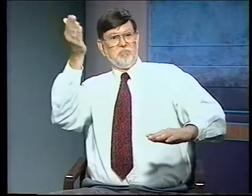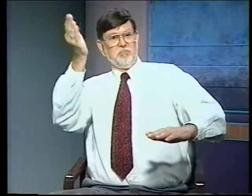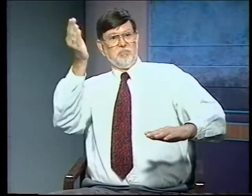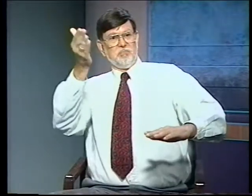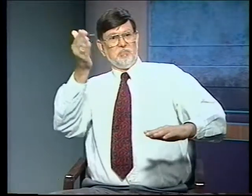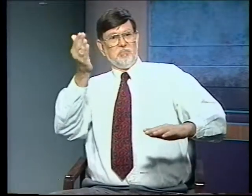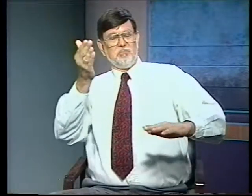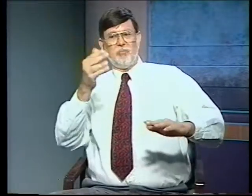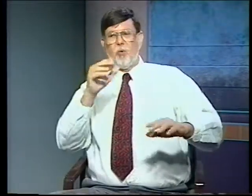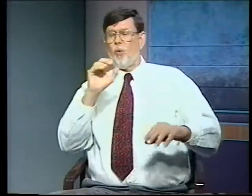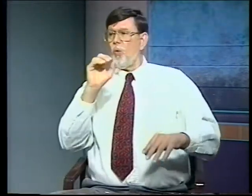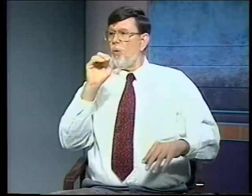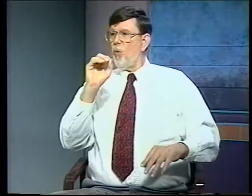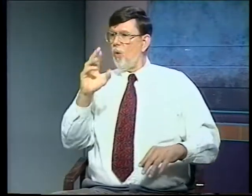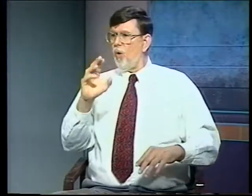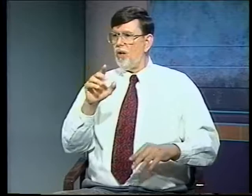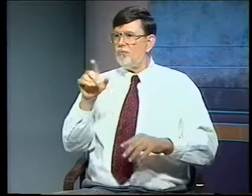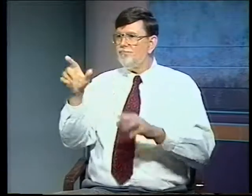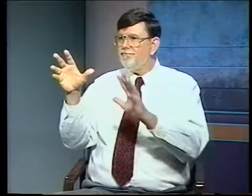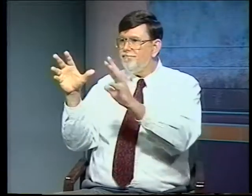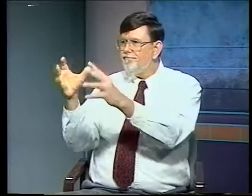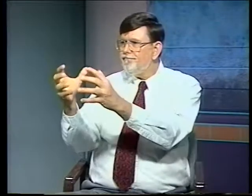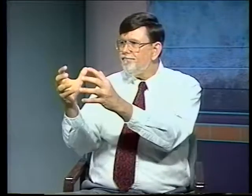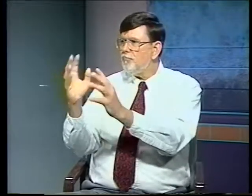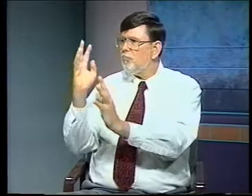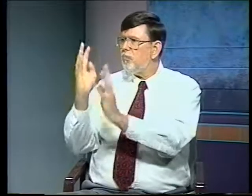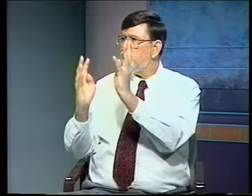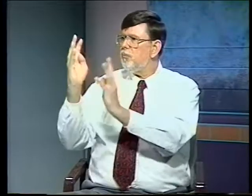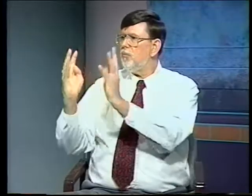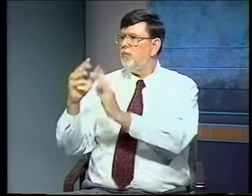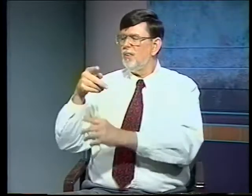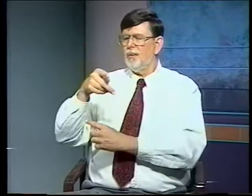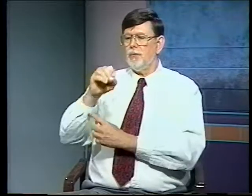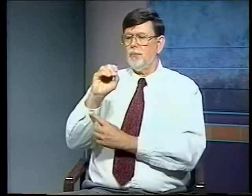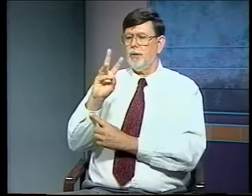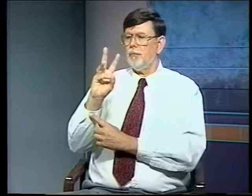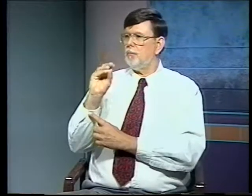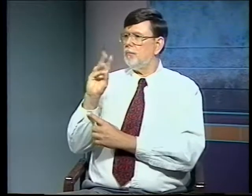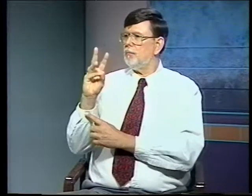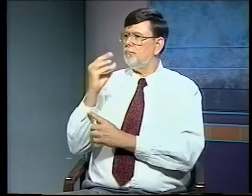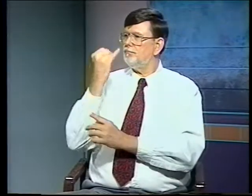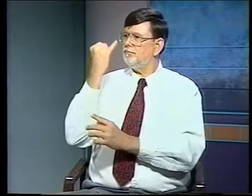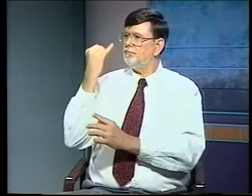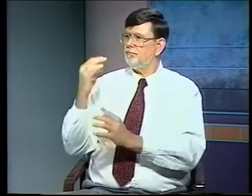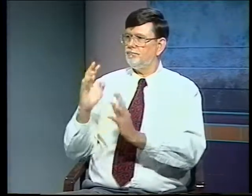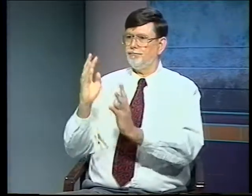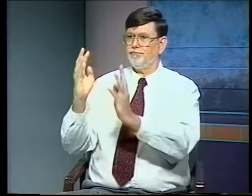people, if they were Indian people that were presenting, or if we were at a gathering such as a powwow.